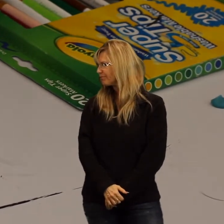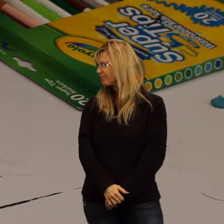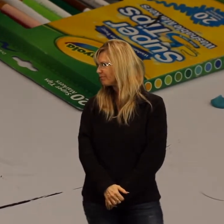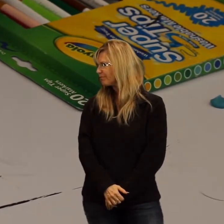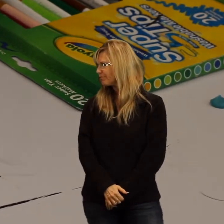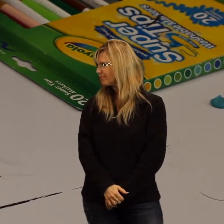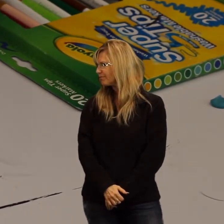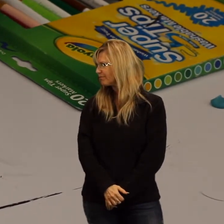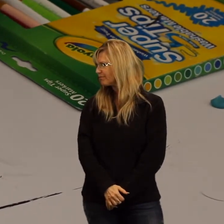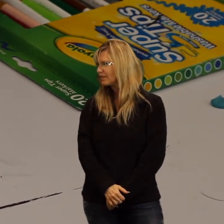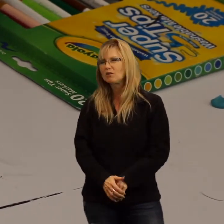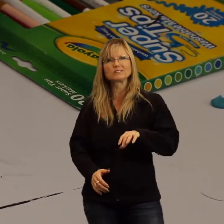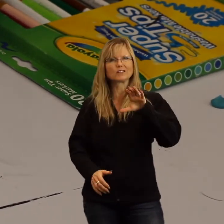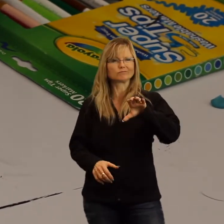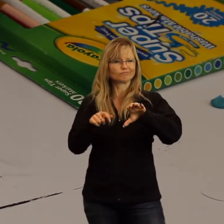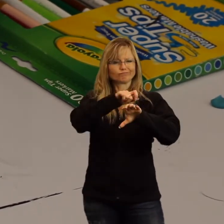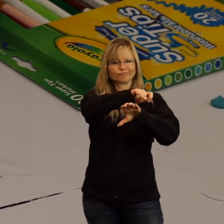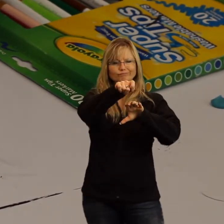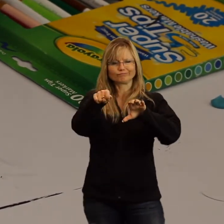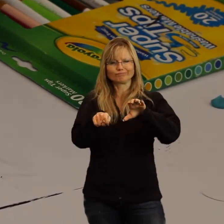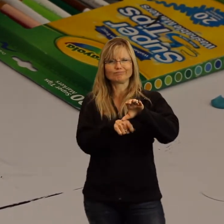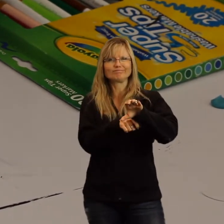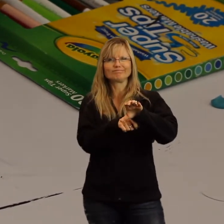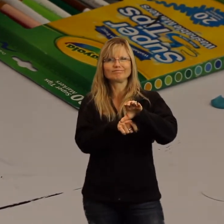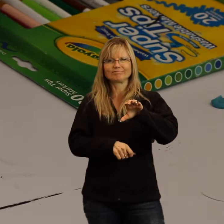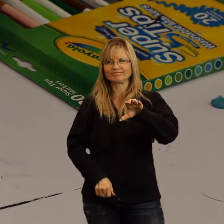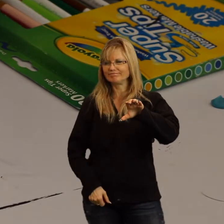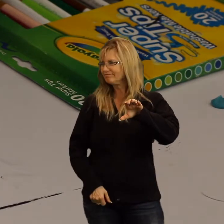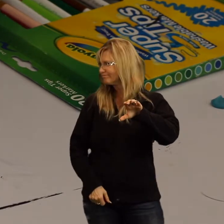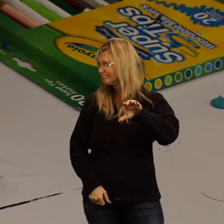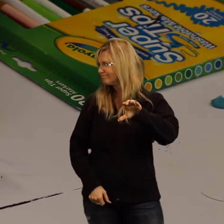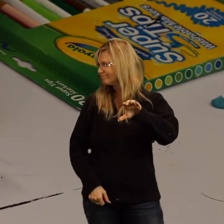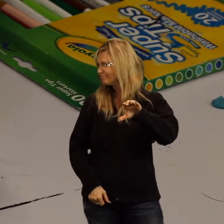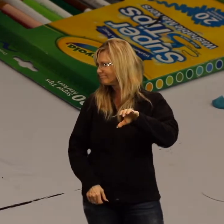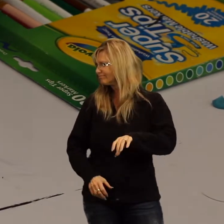I'm just going to trace around circular lid shape.